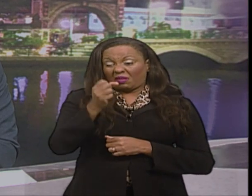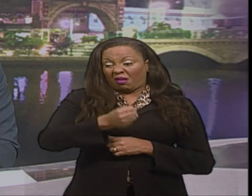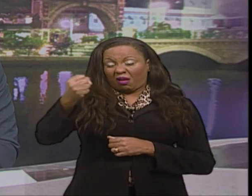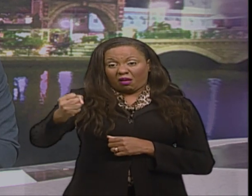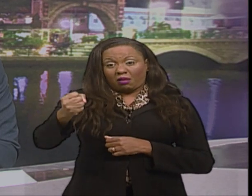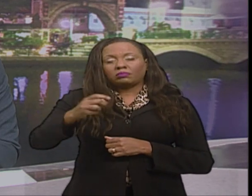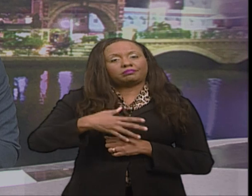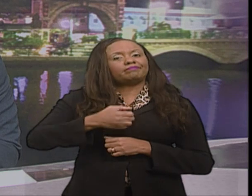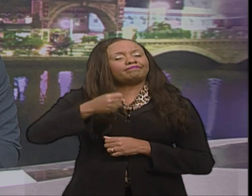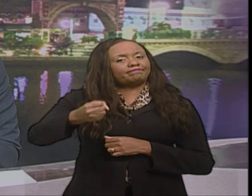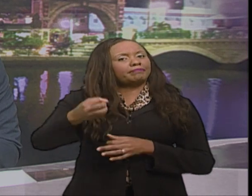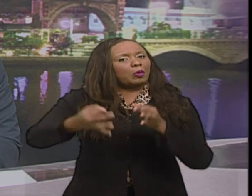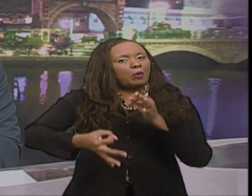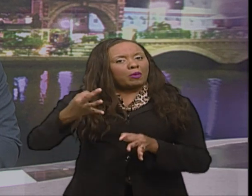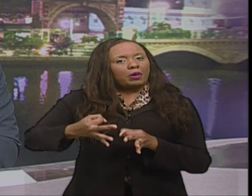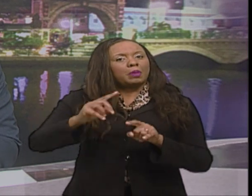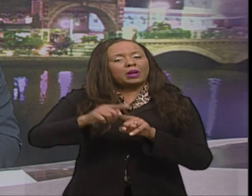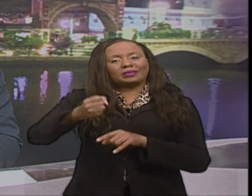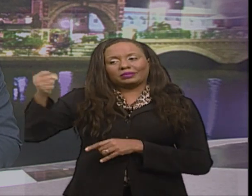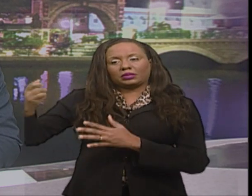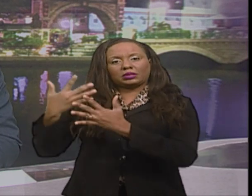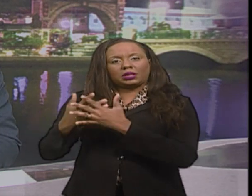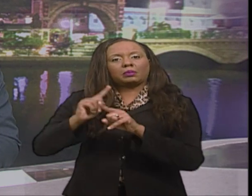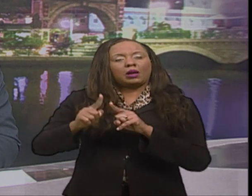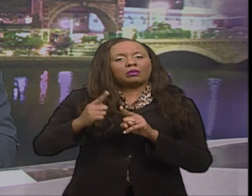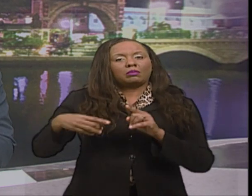District A Magistrates Court. He is to reappear in court tomorrow.